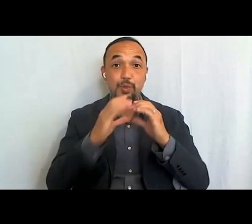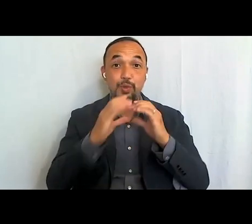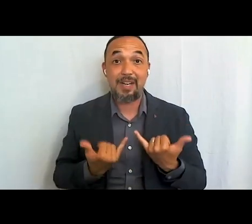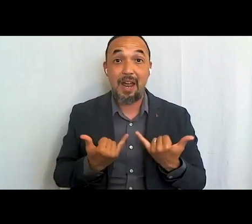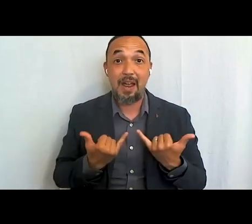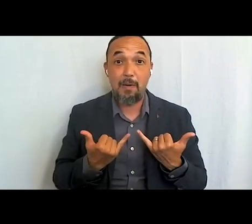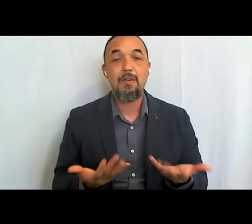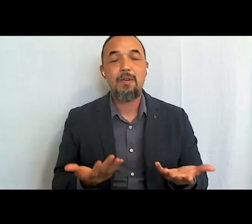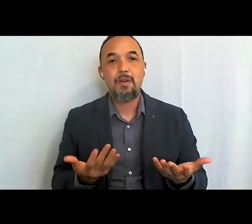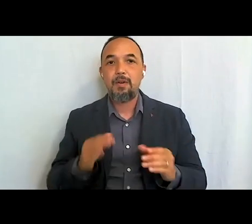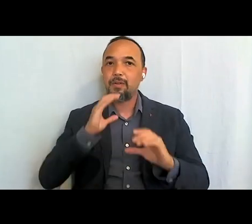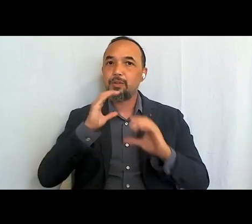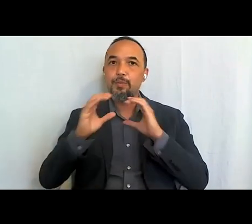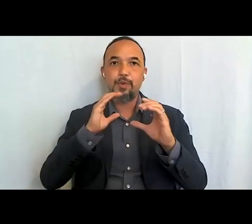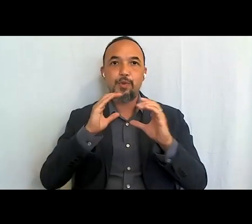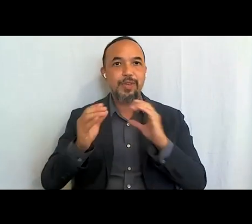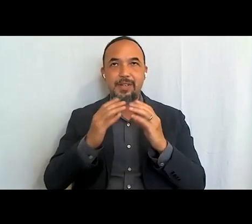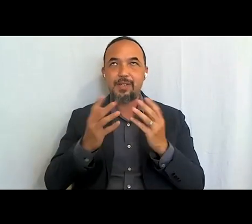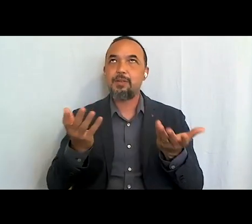Communication is a universal